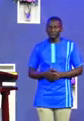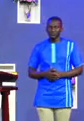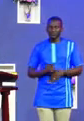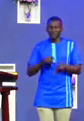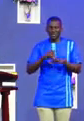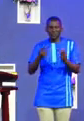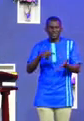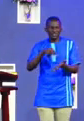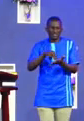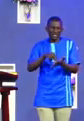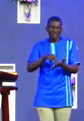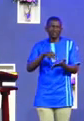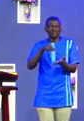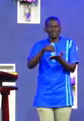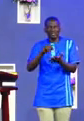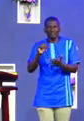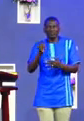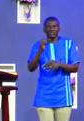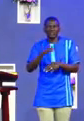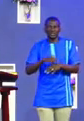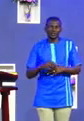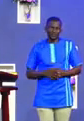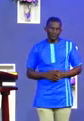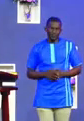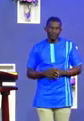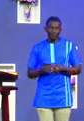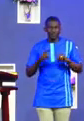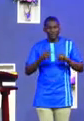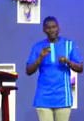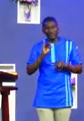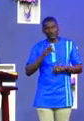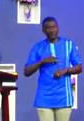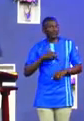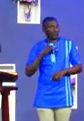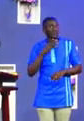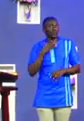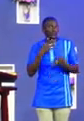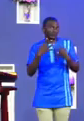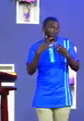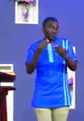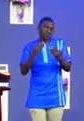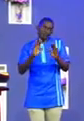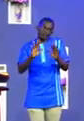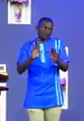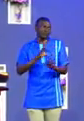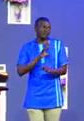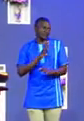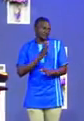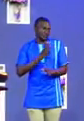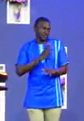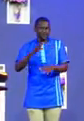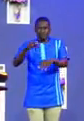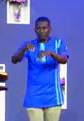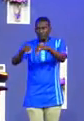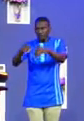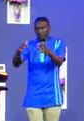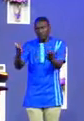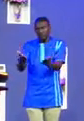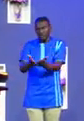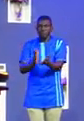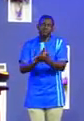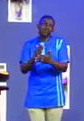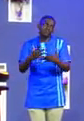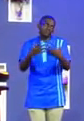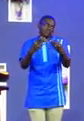kusituka lumu. We shall stand at once. Naye awulira ng'alina okugenda yakkirizibwa okuteeka mu kibbo n'agenda. But one who feels